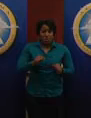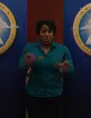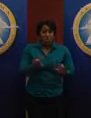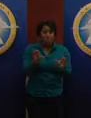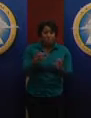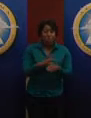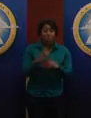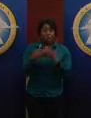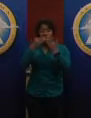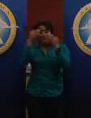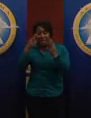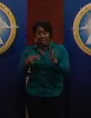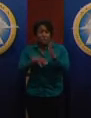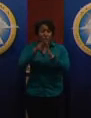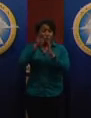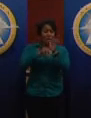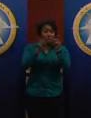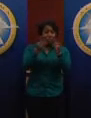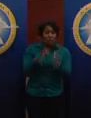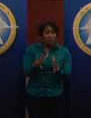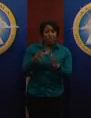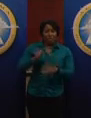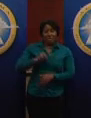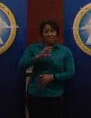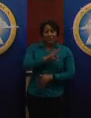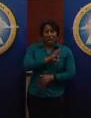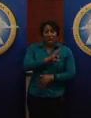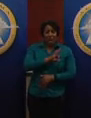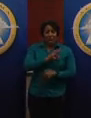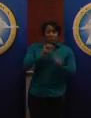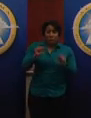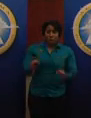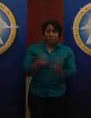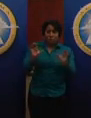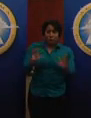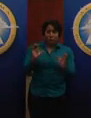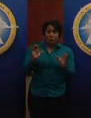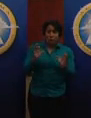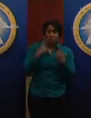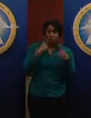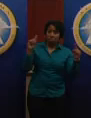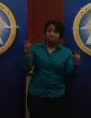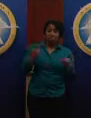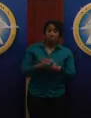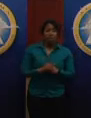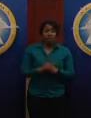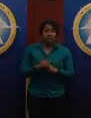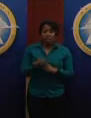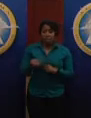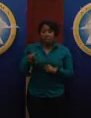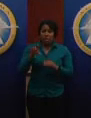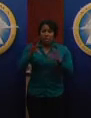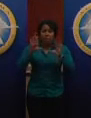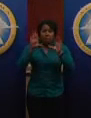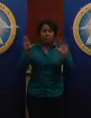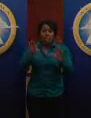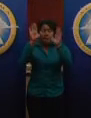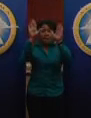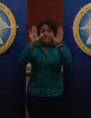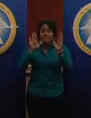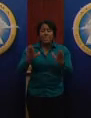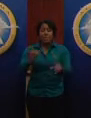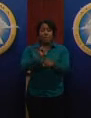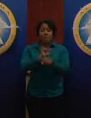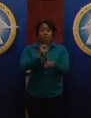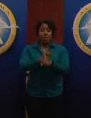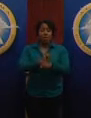curriculum directors and our staff here at the department were able to pull off back in the spring. They did amazing work. If you go today